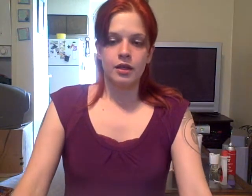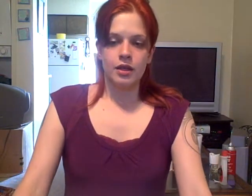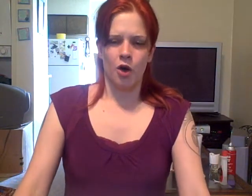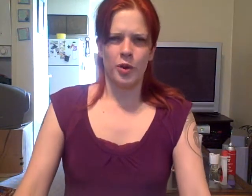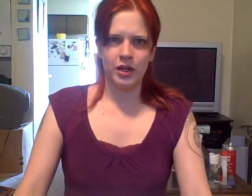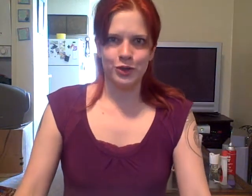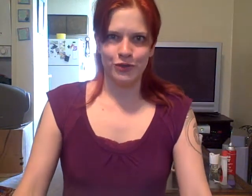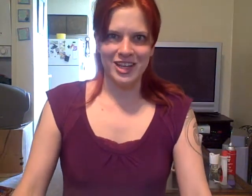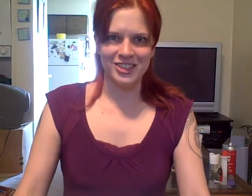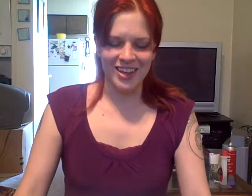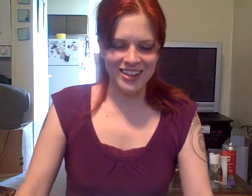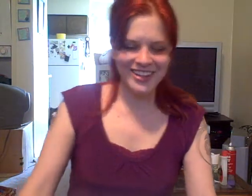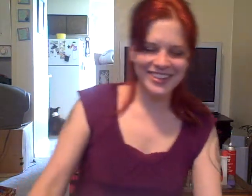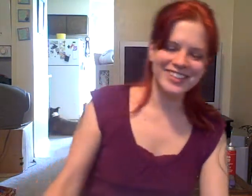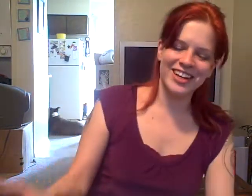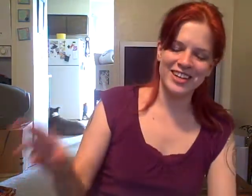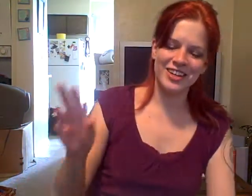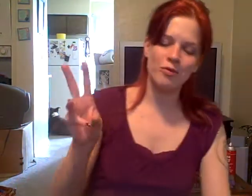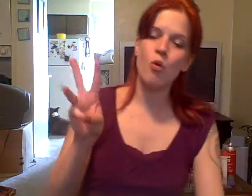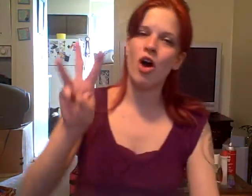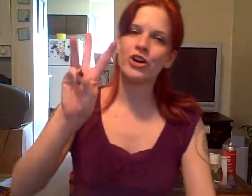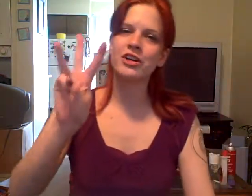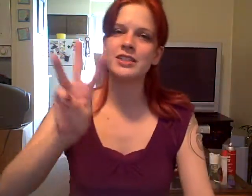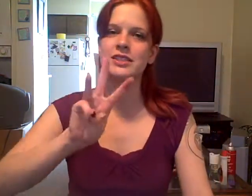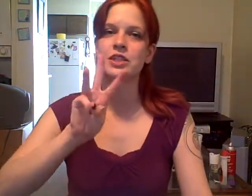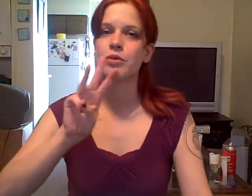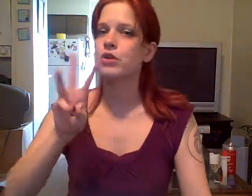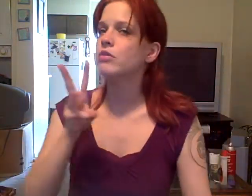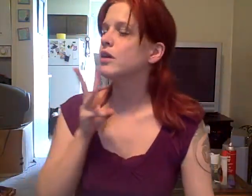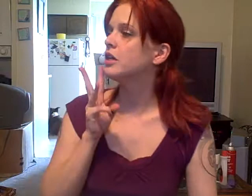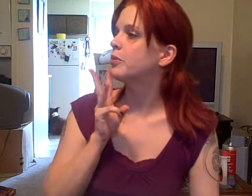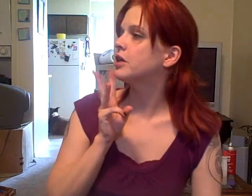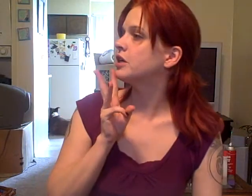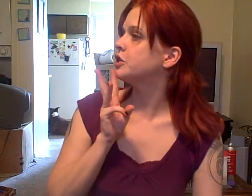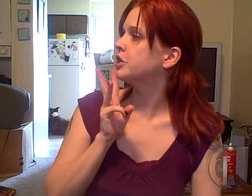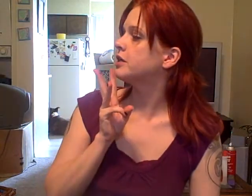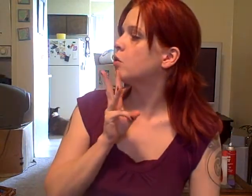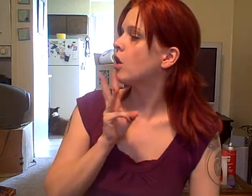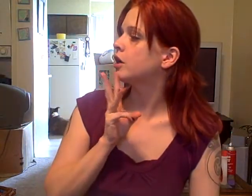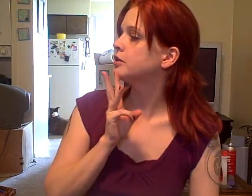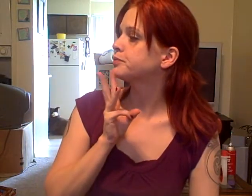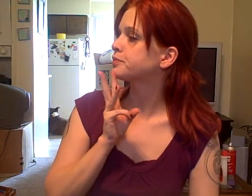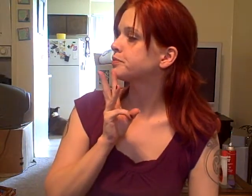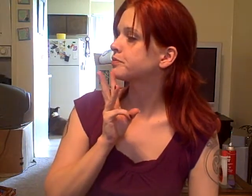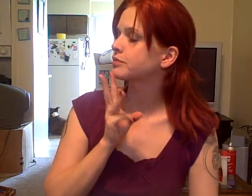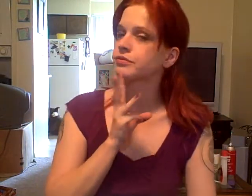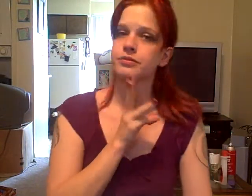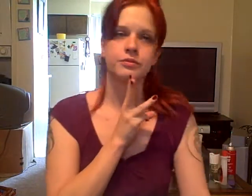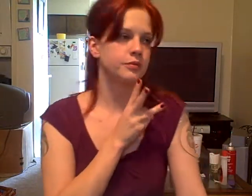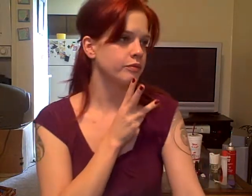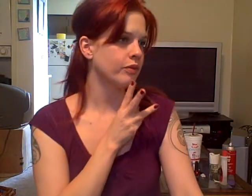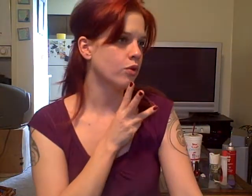hope I didn't go too fast on that. Water is W, and you put it at your chin. Water.